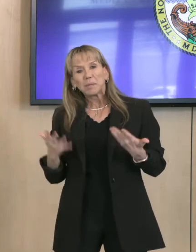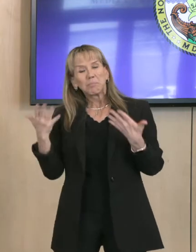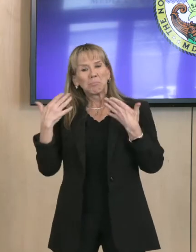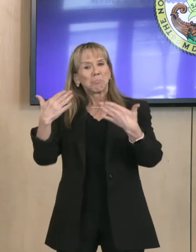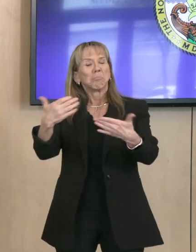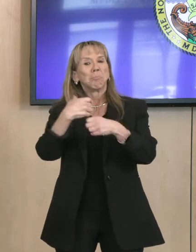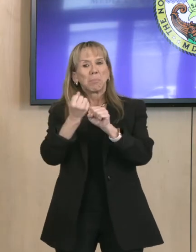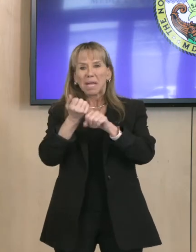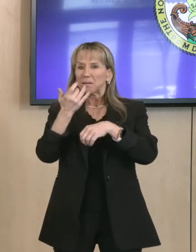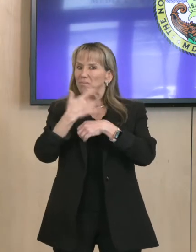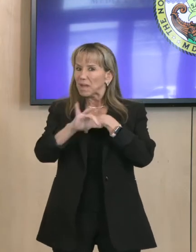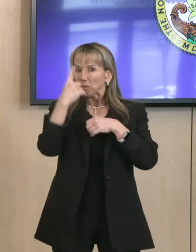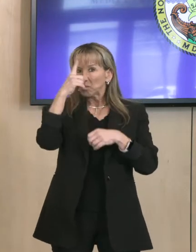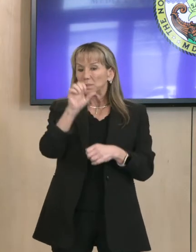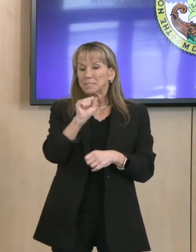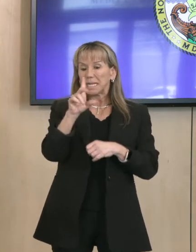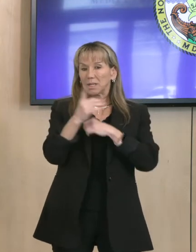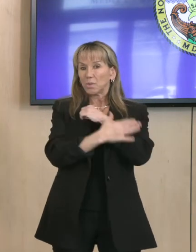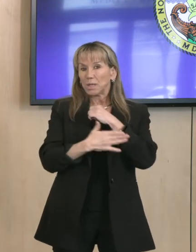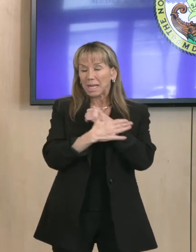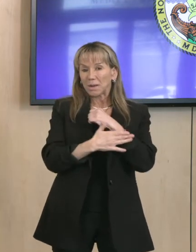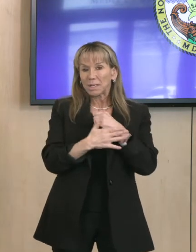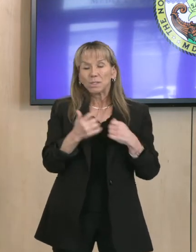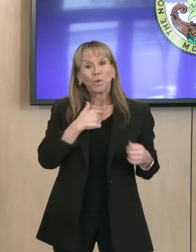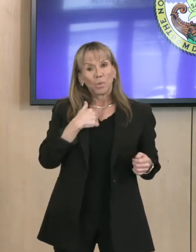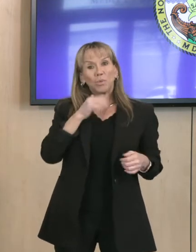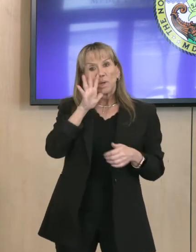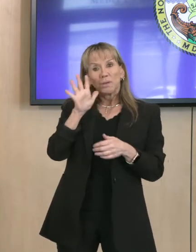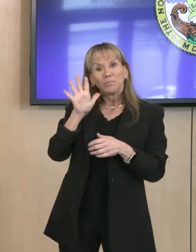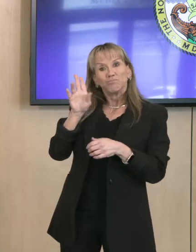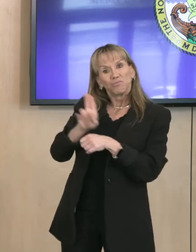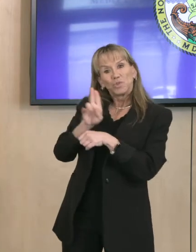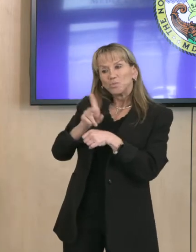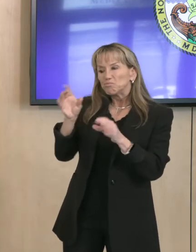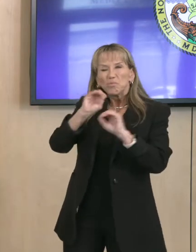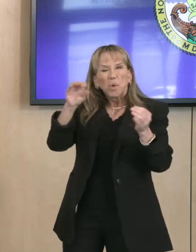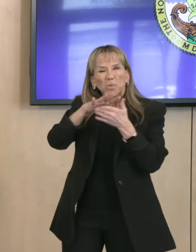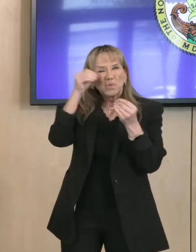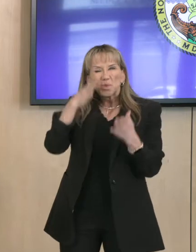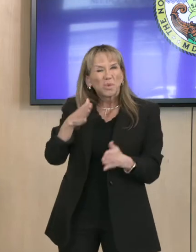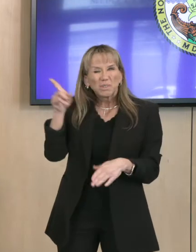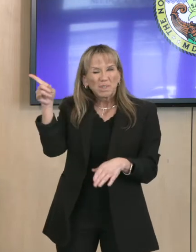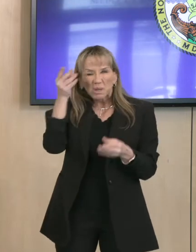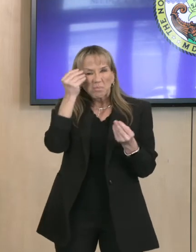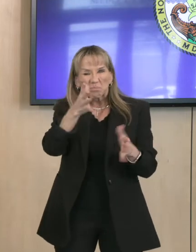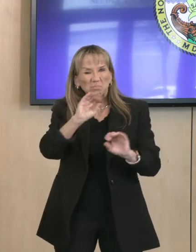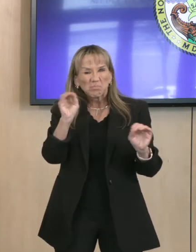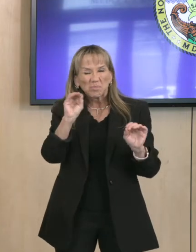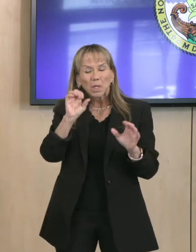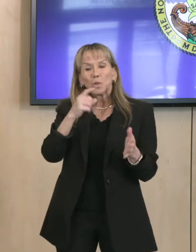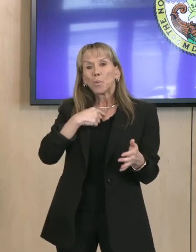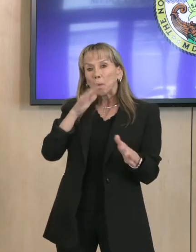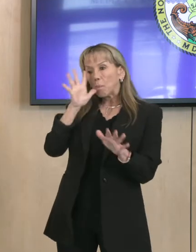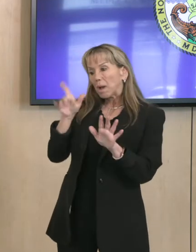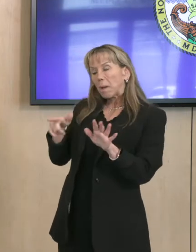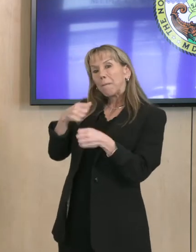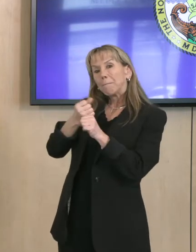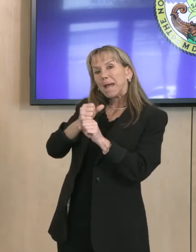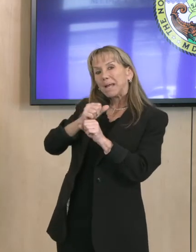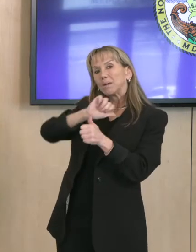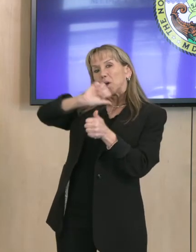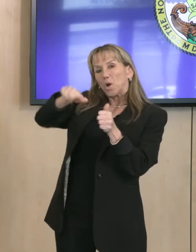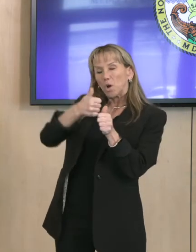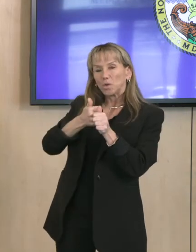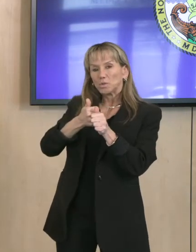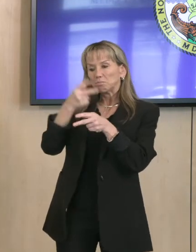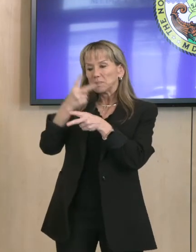to San Diego County. We will take this empty dorm because there are no students there, we will create an alternate care center. This